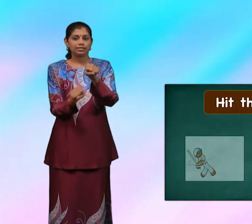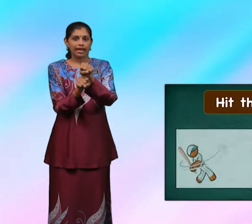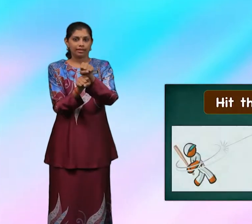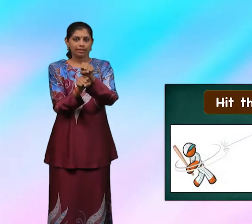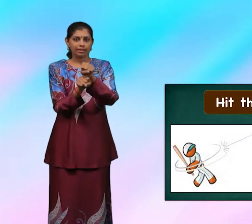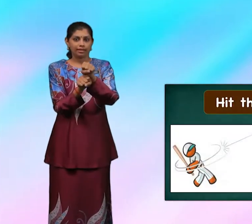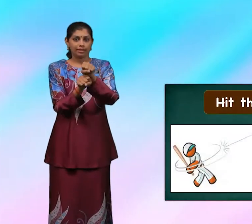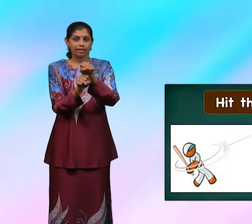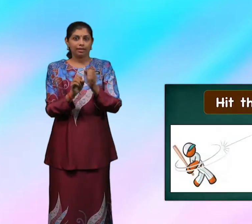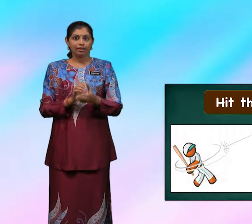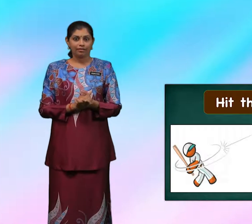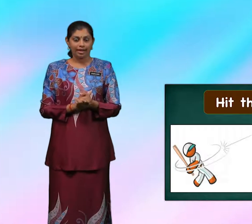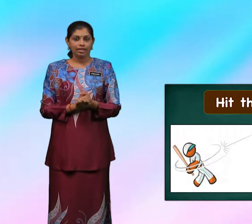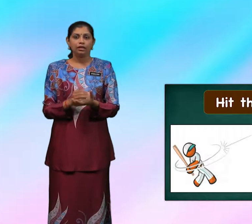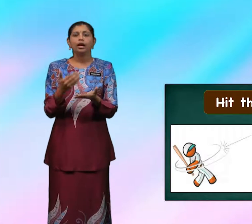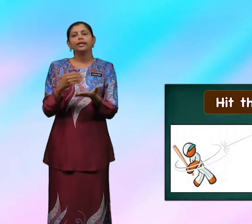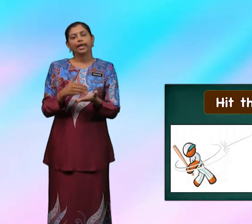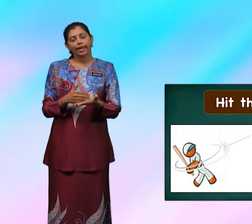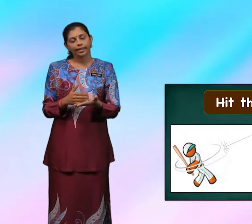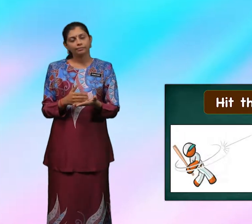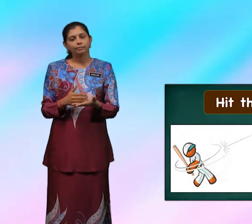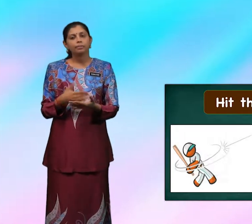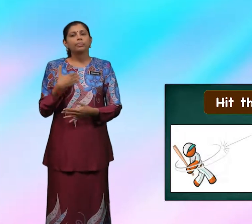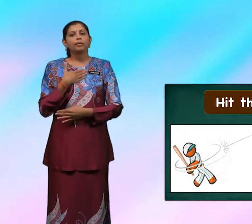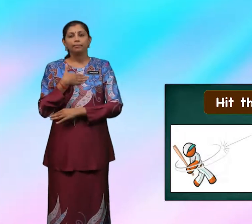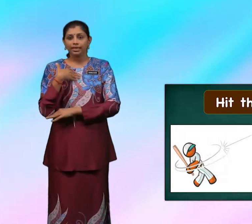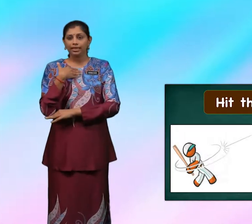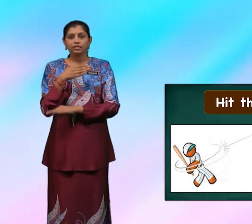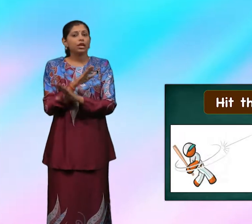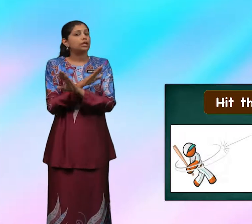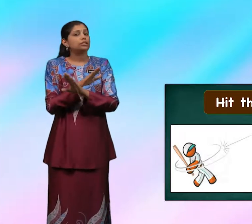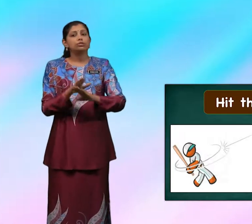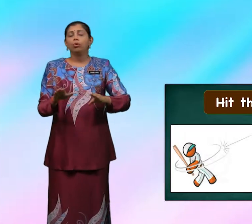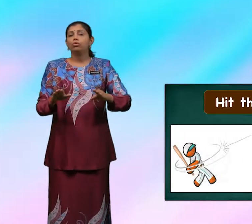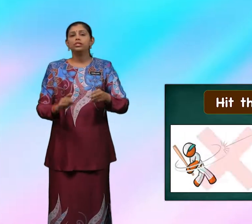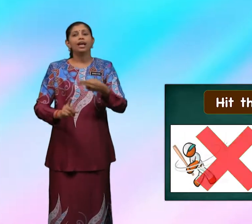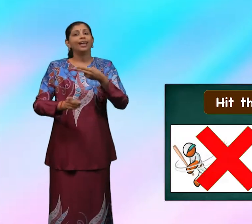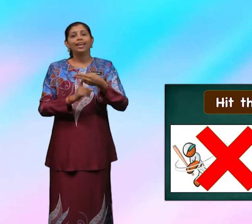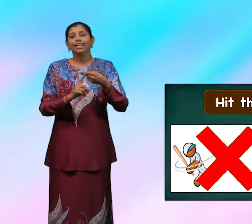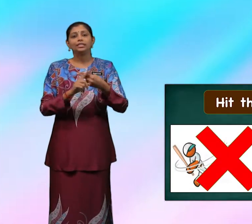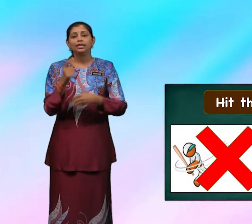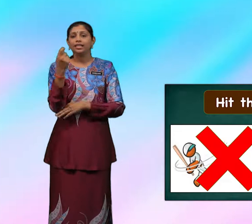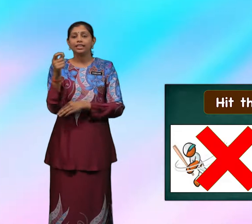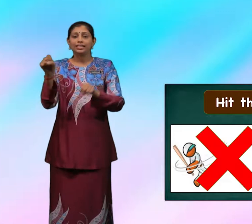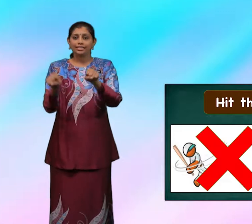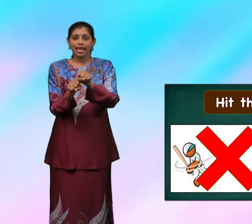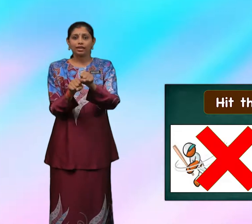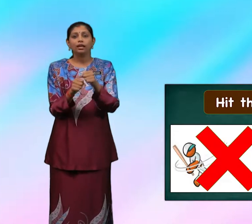sack. Right? Again, please don't hit the sack